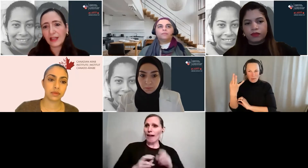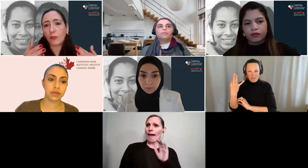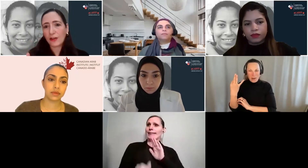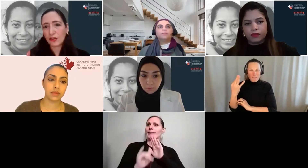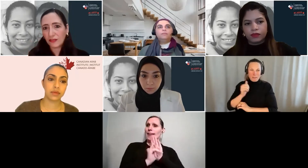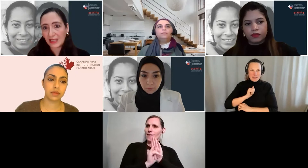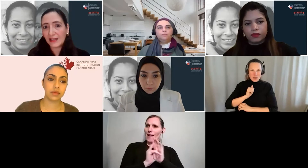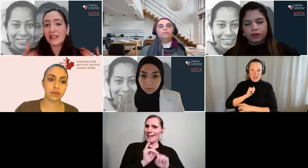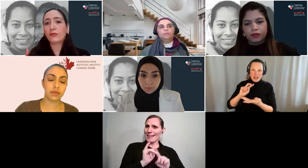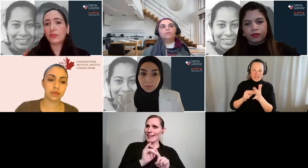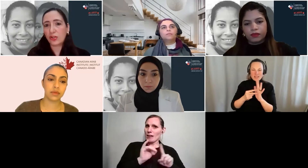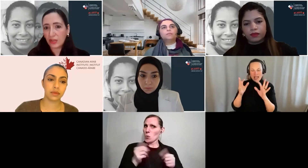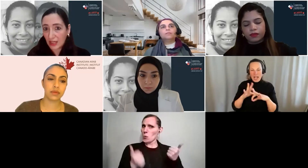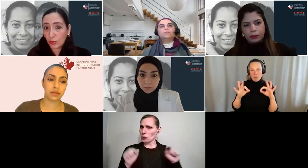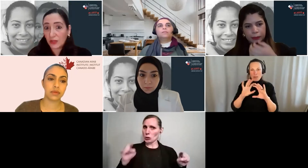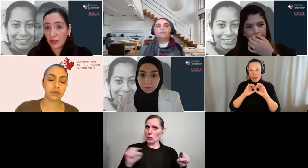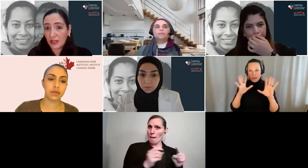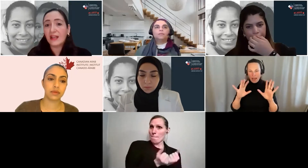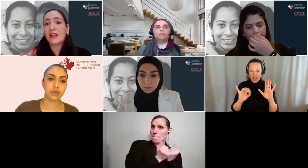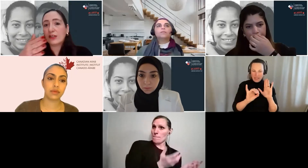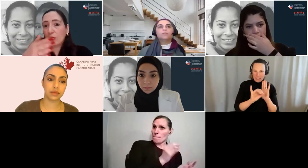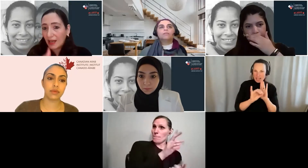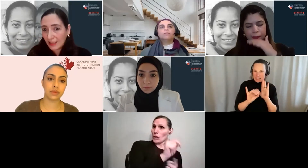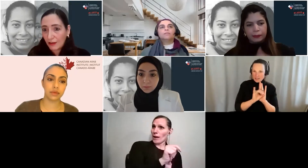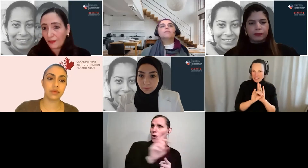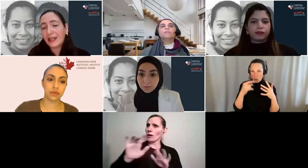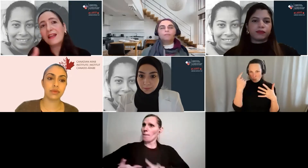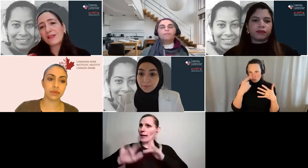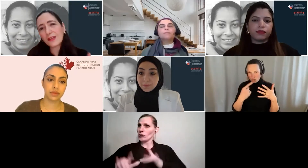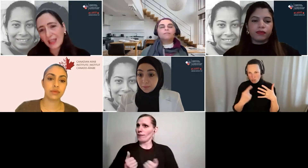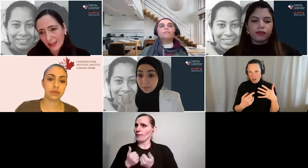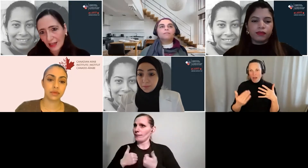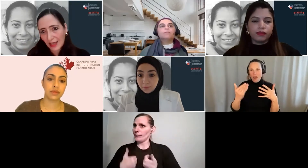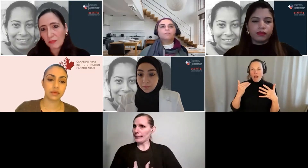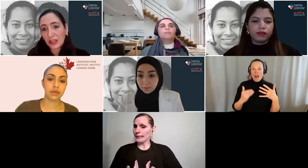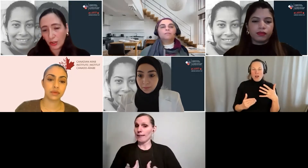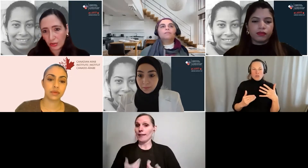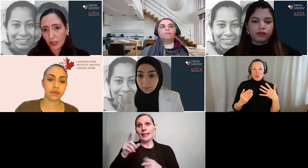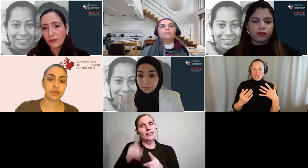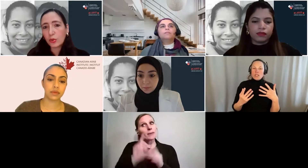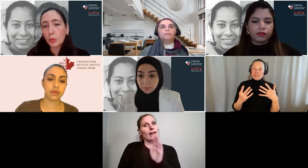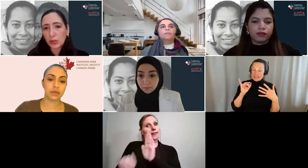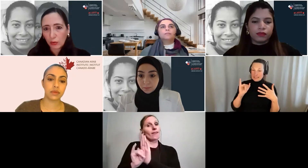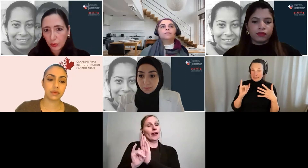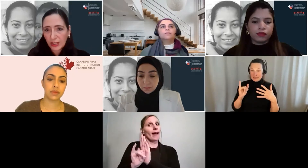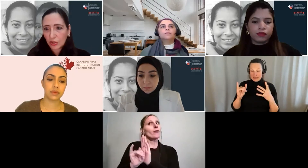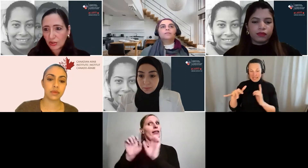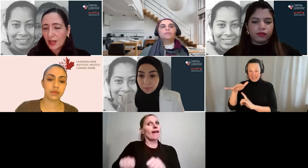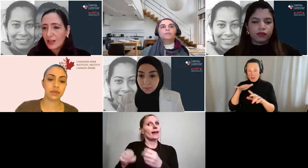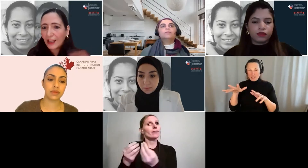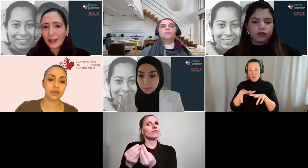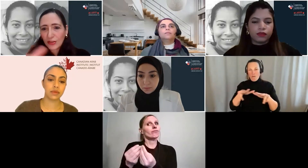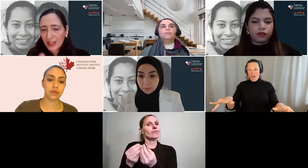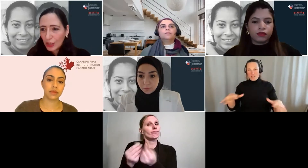identifying that compassion fatigue is a condition that needs to be treated, needs to be identified, and there are things that can be done to resolve those